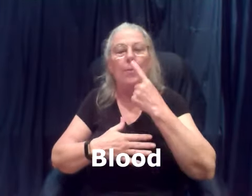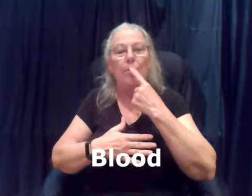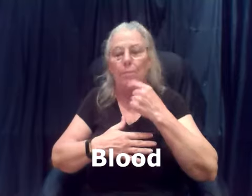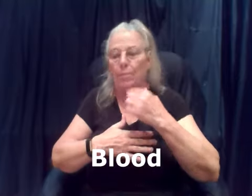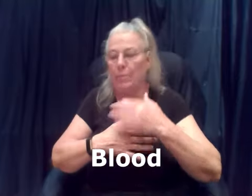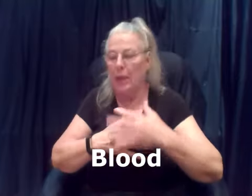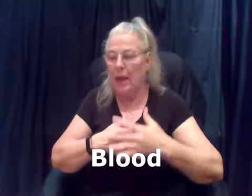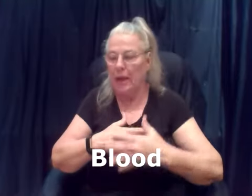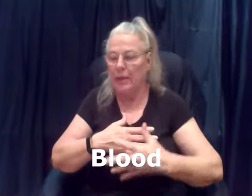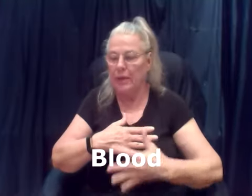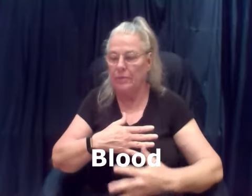Blood.